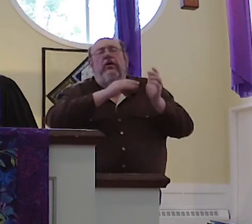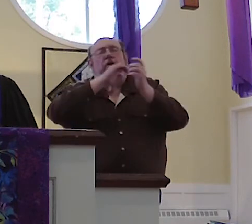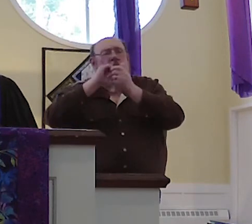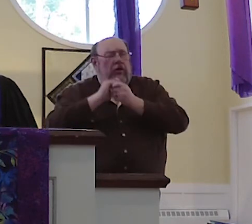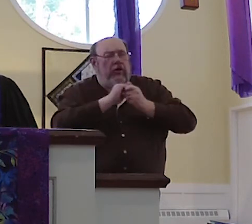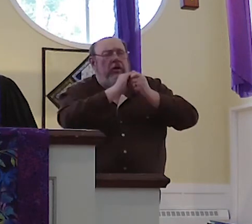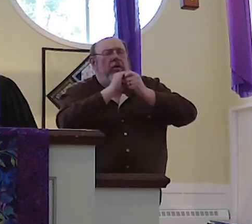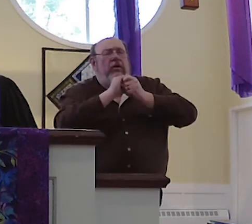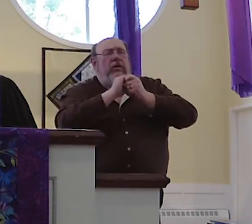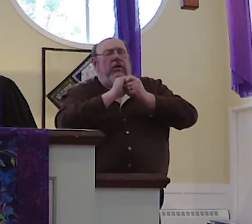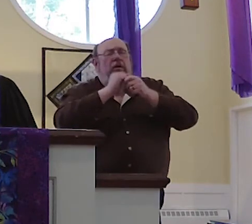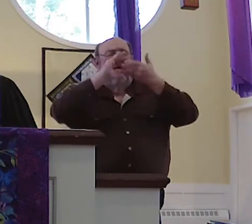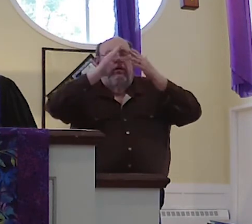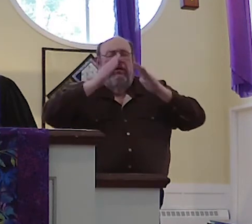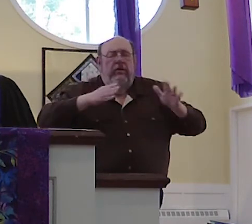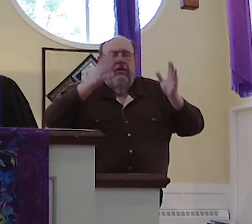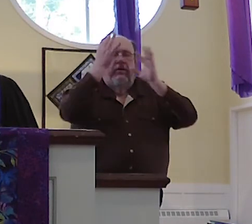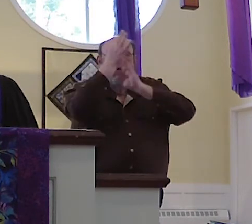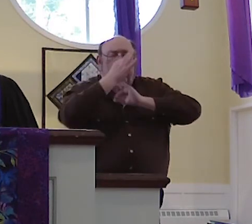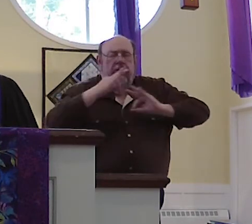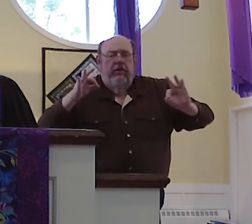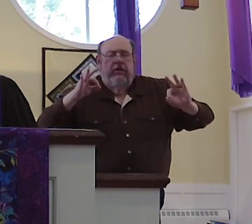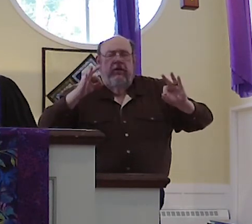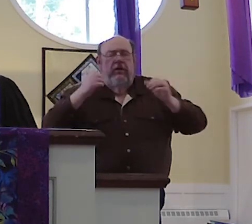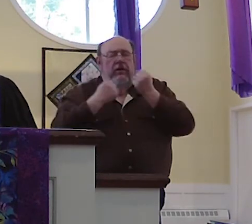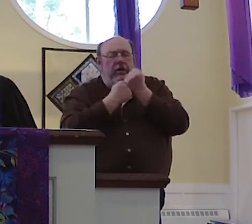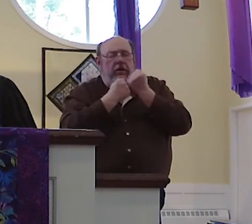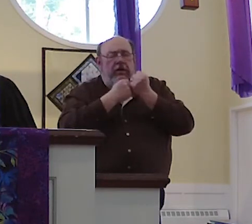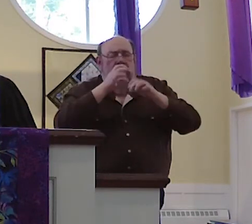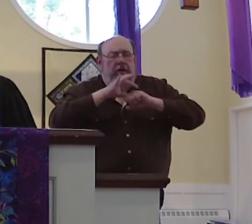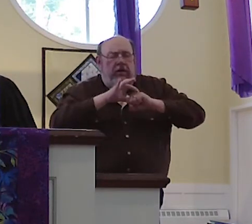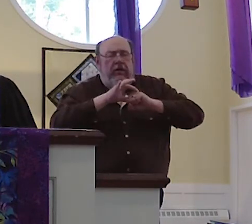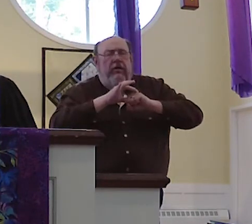and freedom sustain our hope and come on earth.